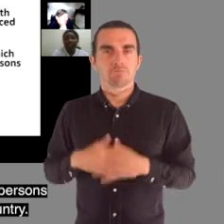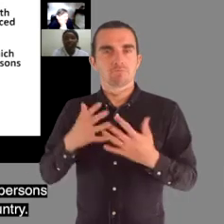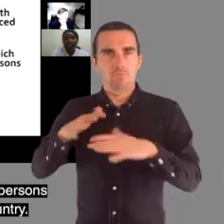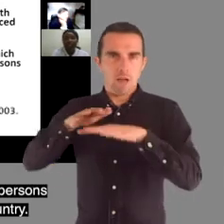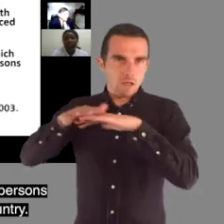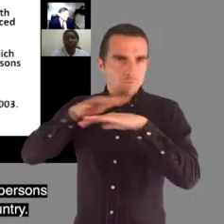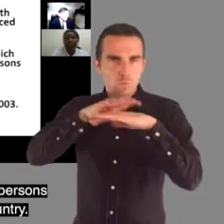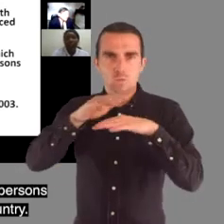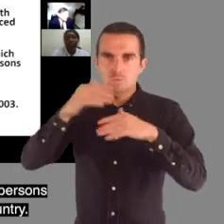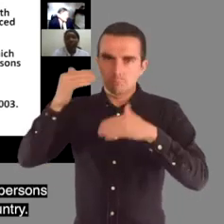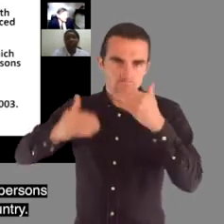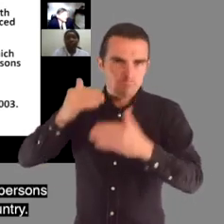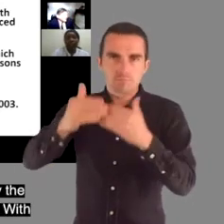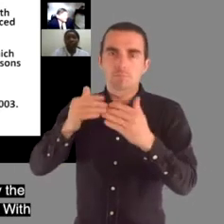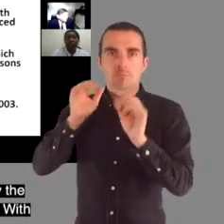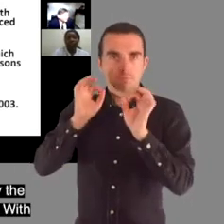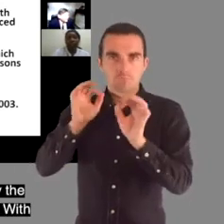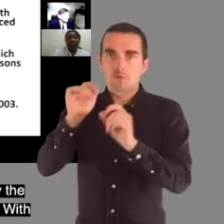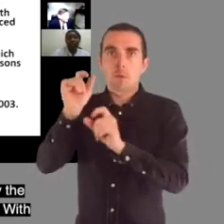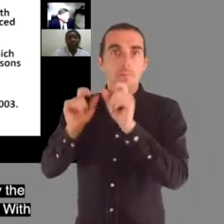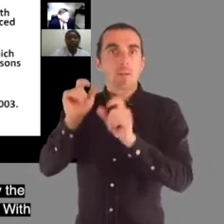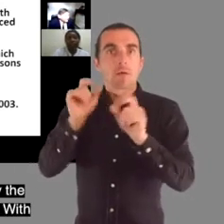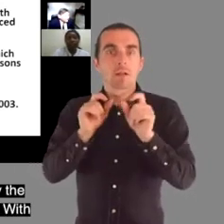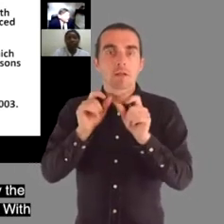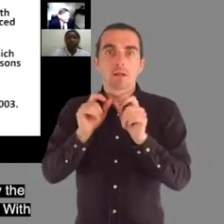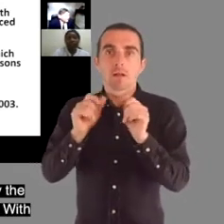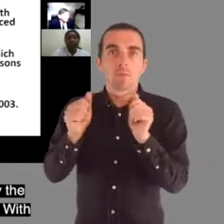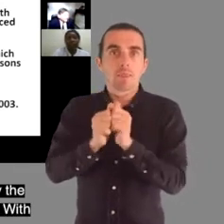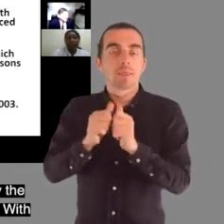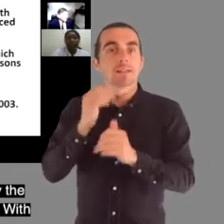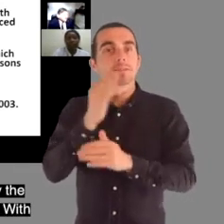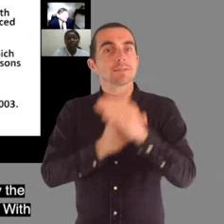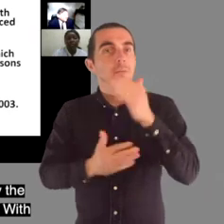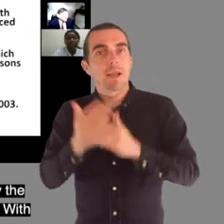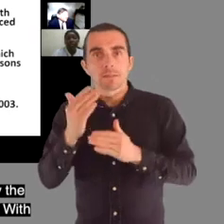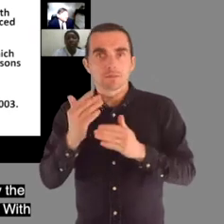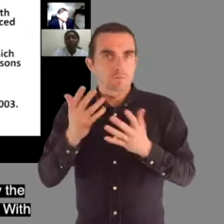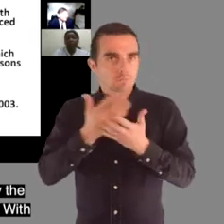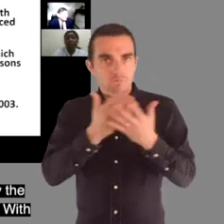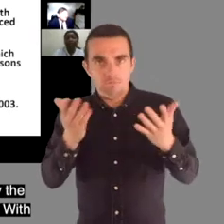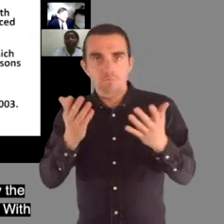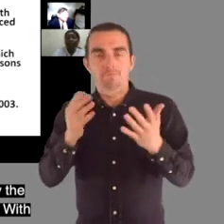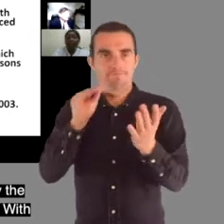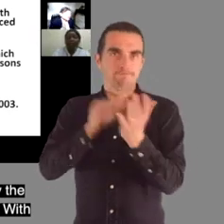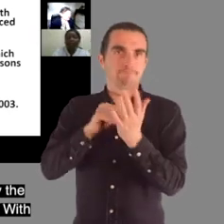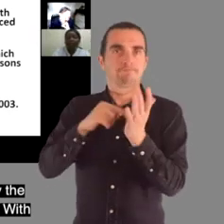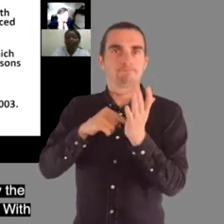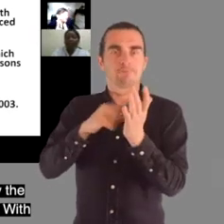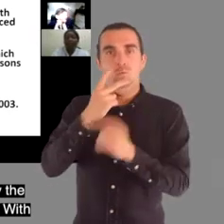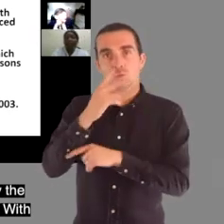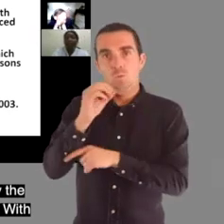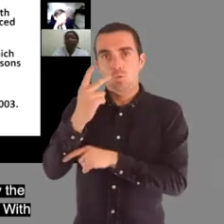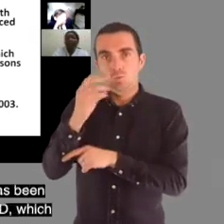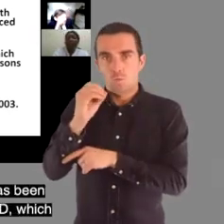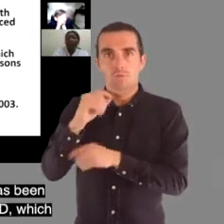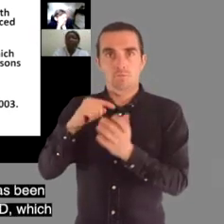country. It also has influenced closely the process to enact the